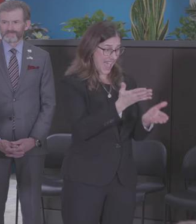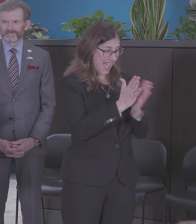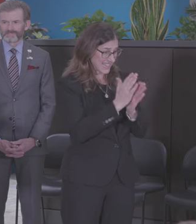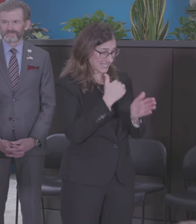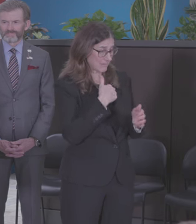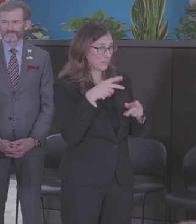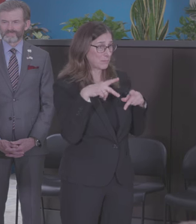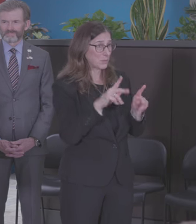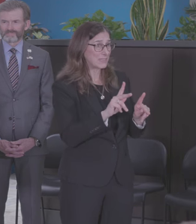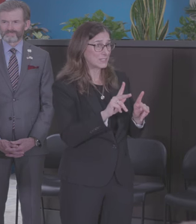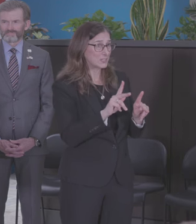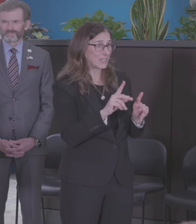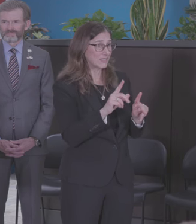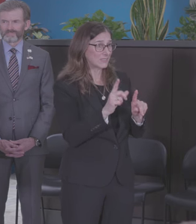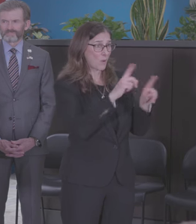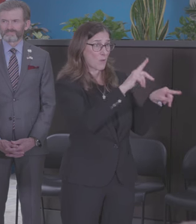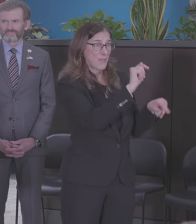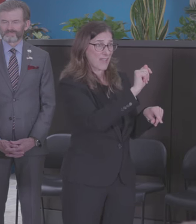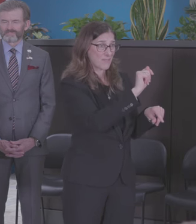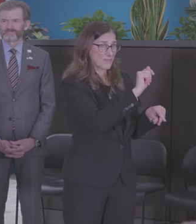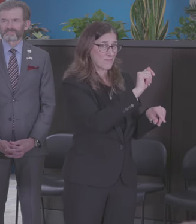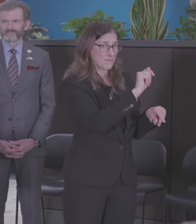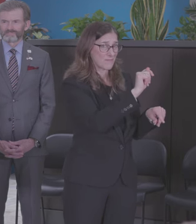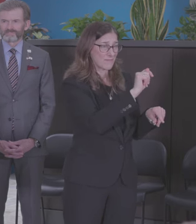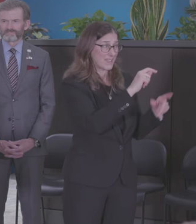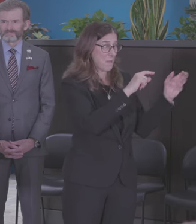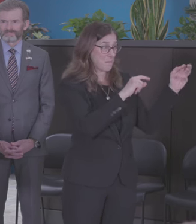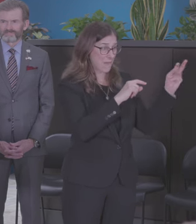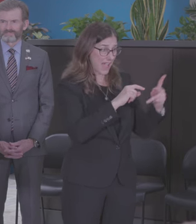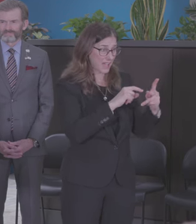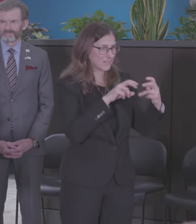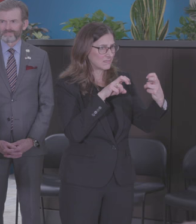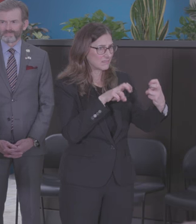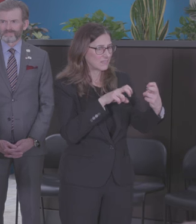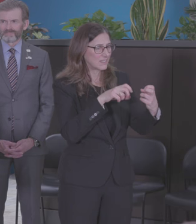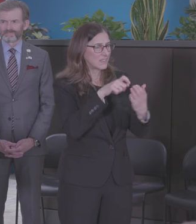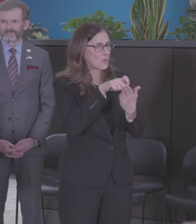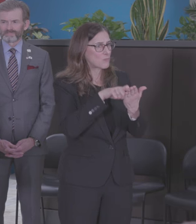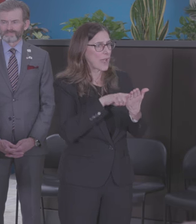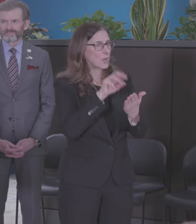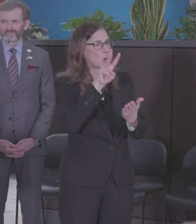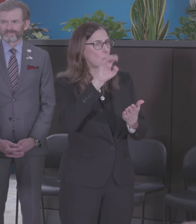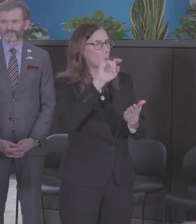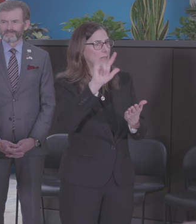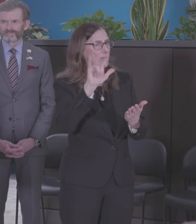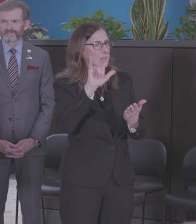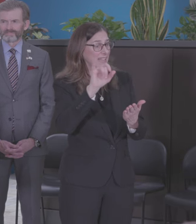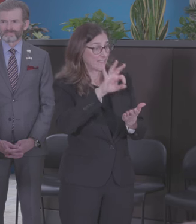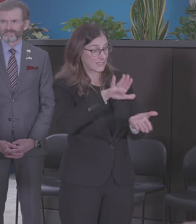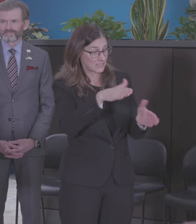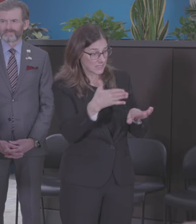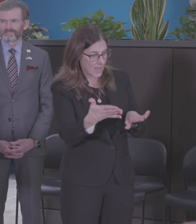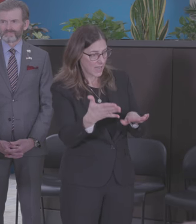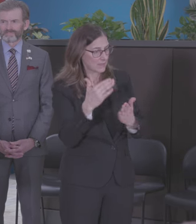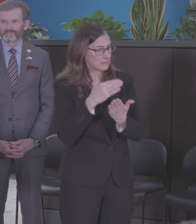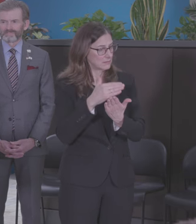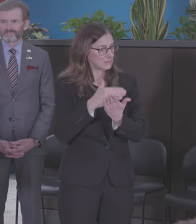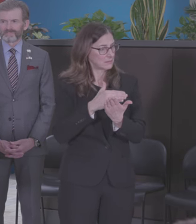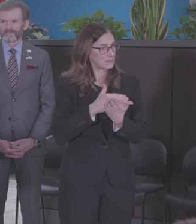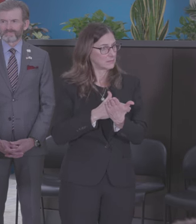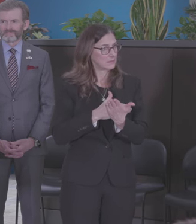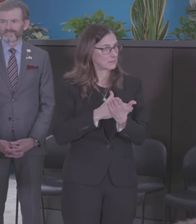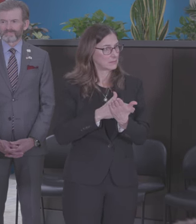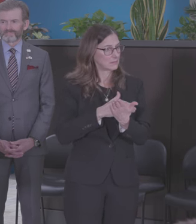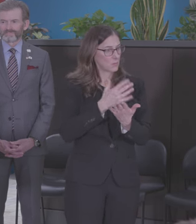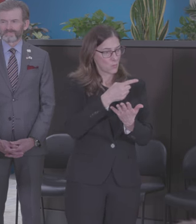go to the bathroom, and now we're about to sit down and write his will in case he doesn't come home. Then I bookend on the